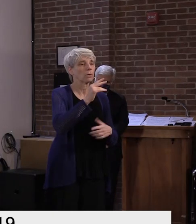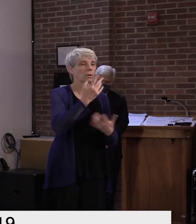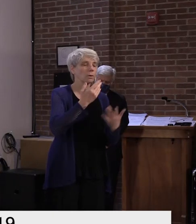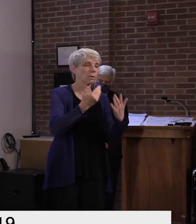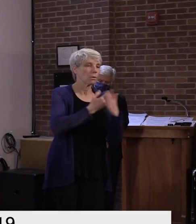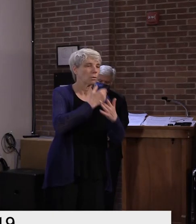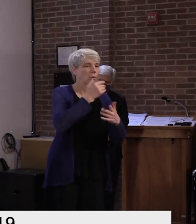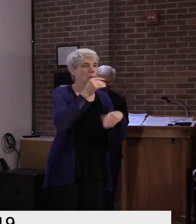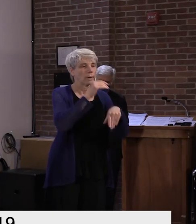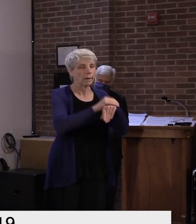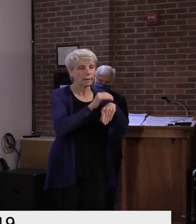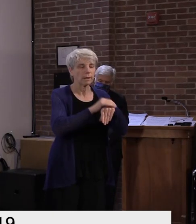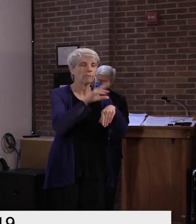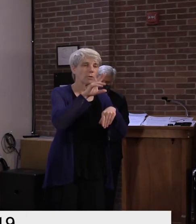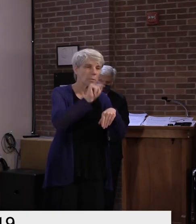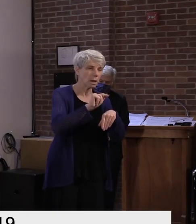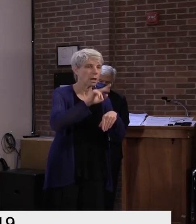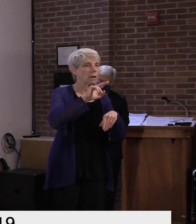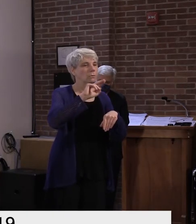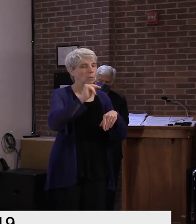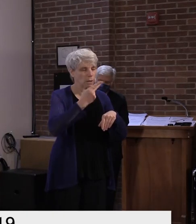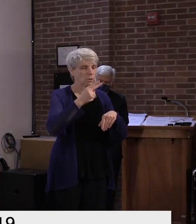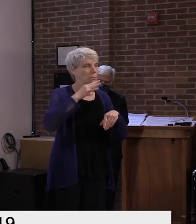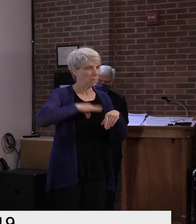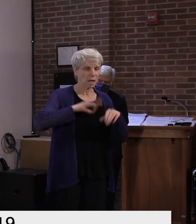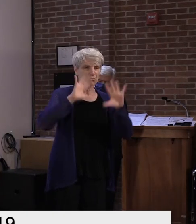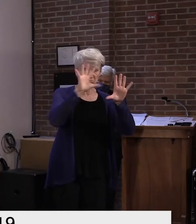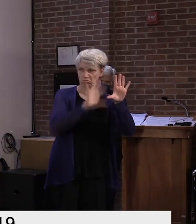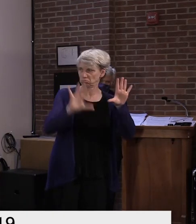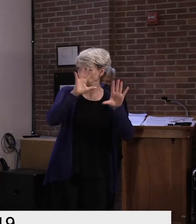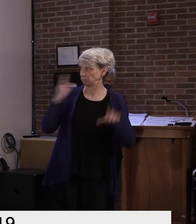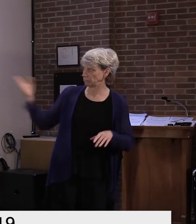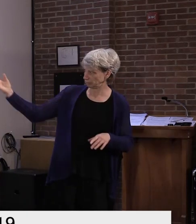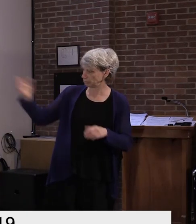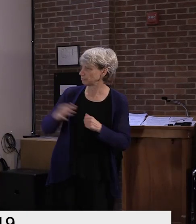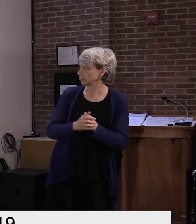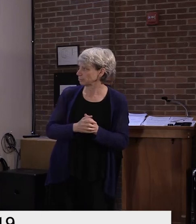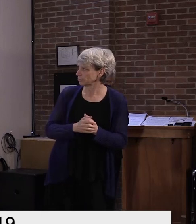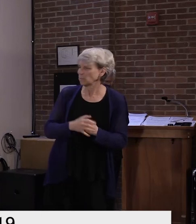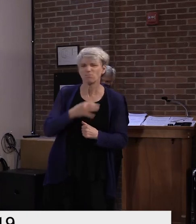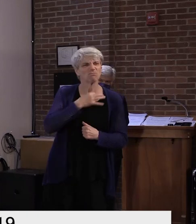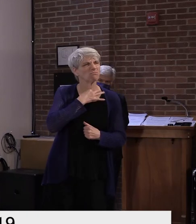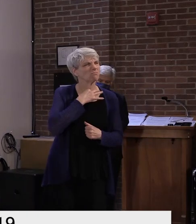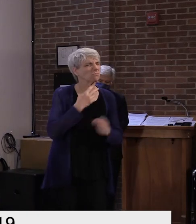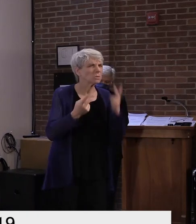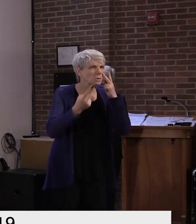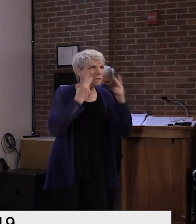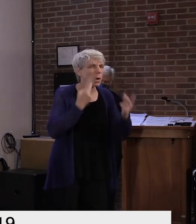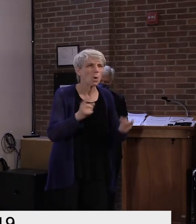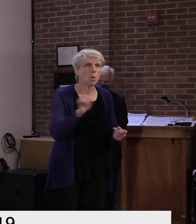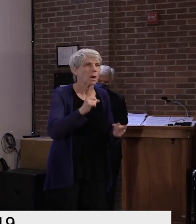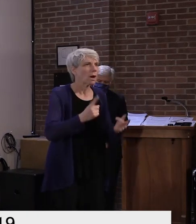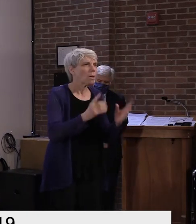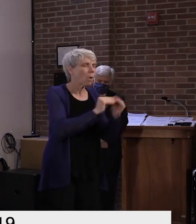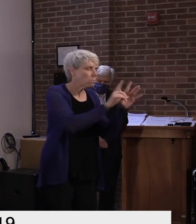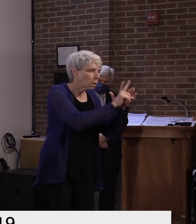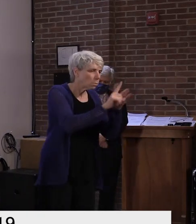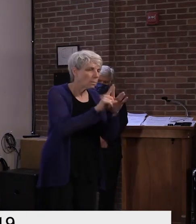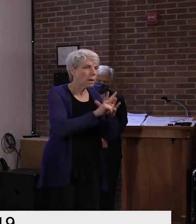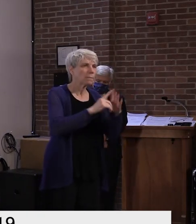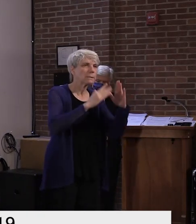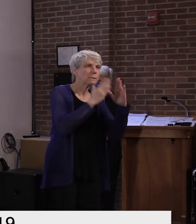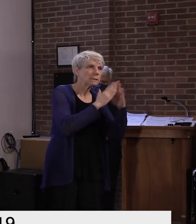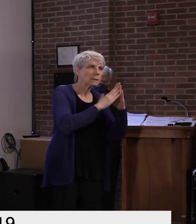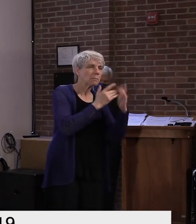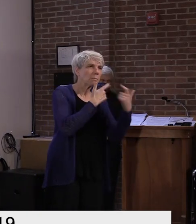England, and Maine. We were particularly interested in following up on that rural versus urban divide that we talked about